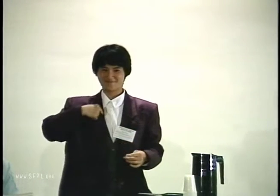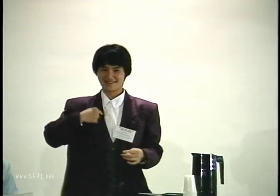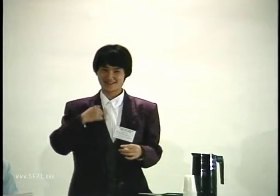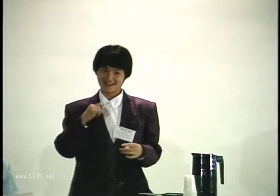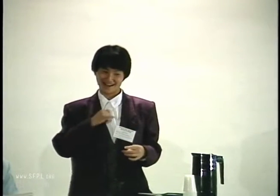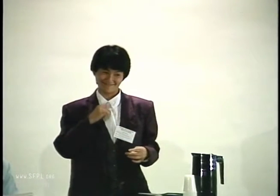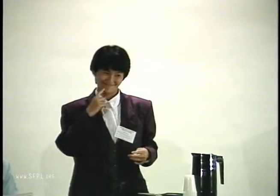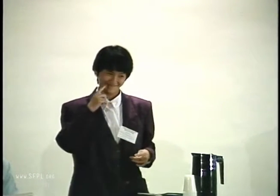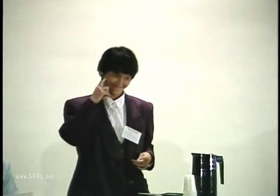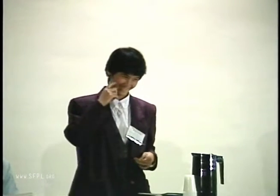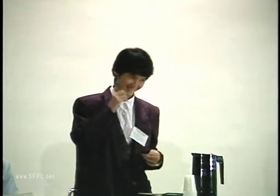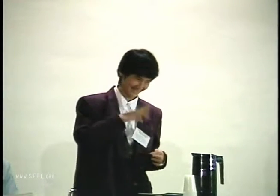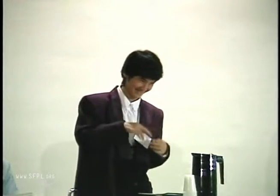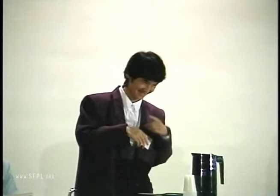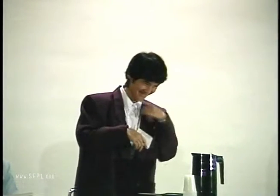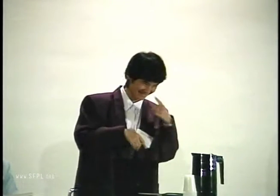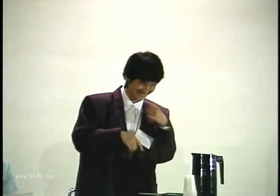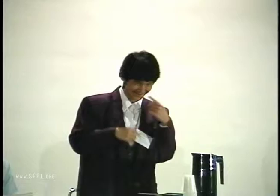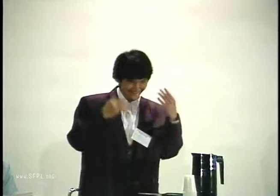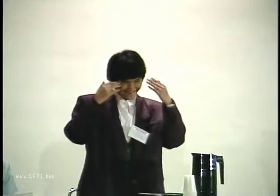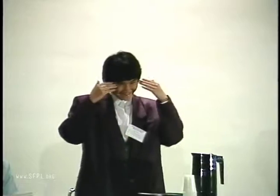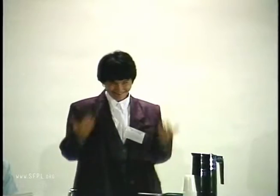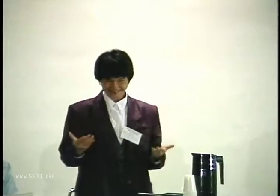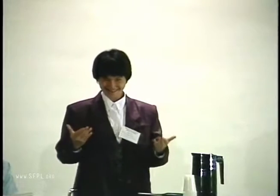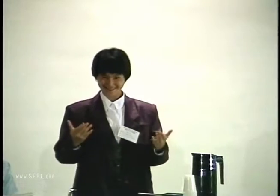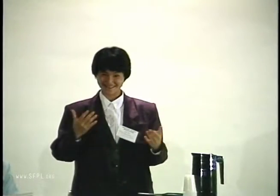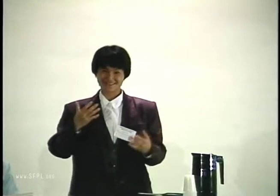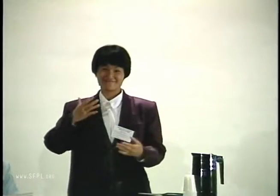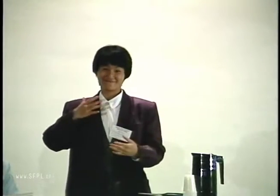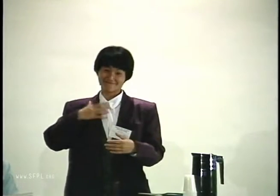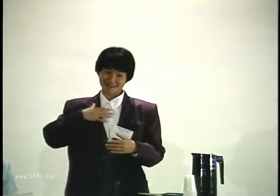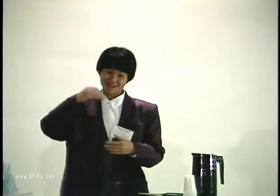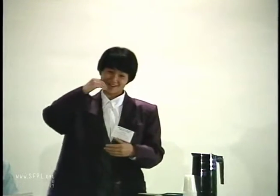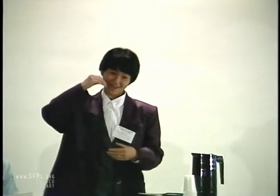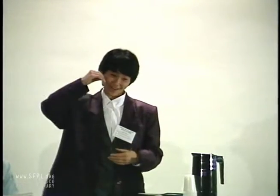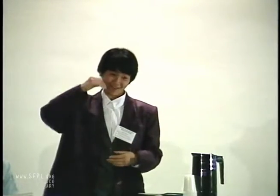At that time, I didn't know who I was. I didn't know if I was deaf or hearing.